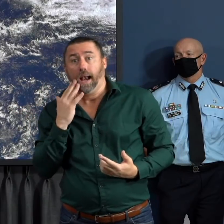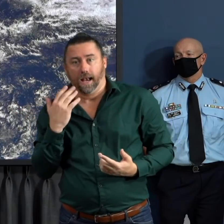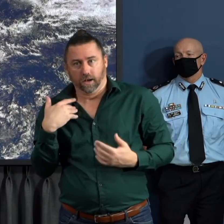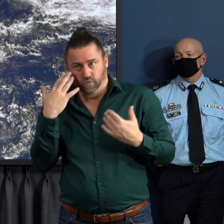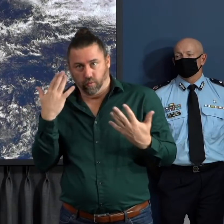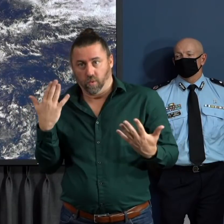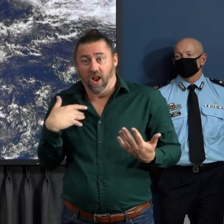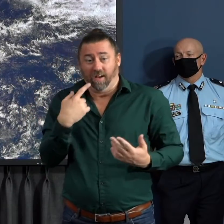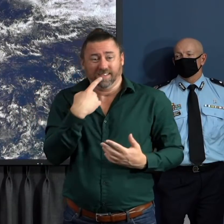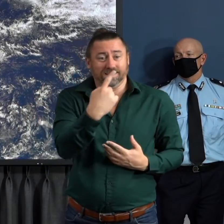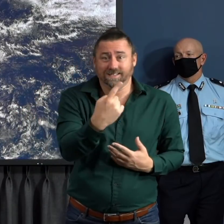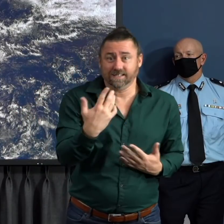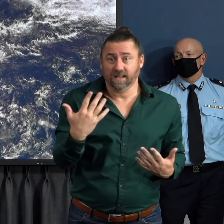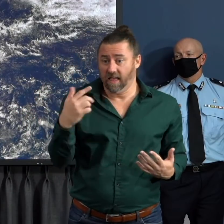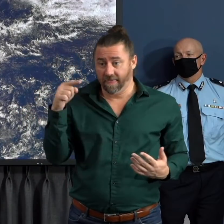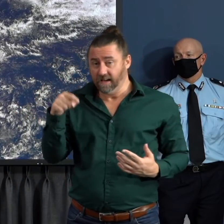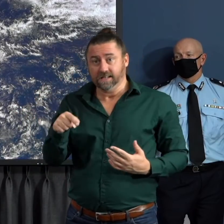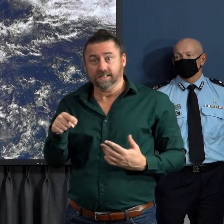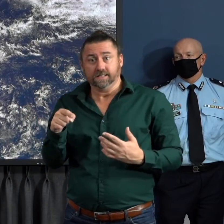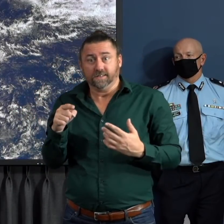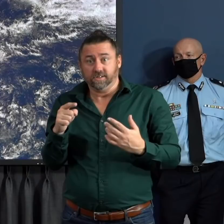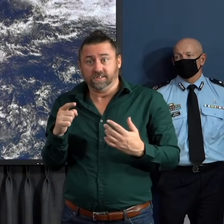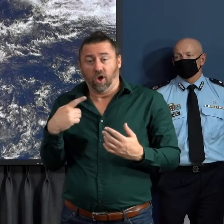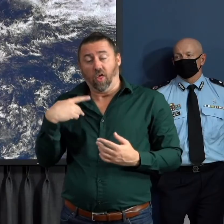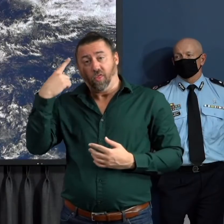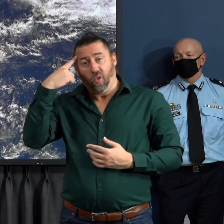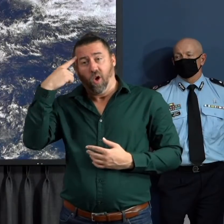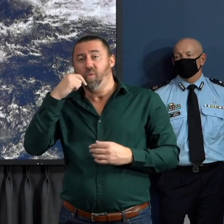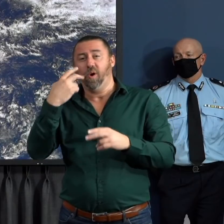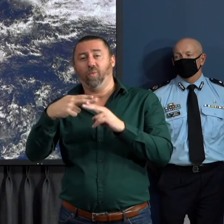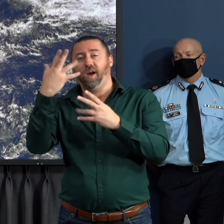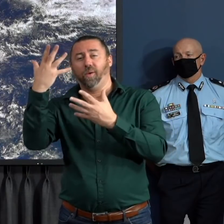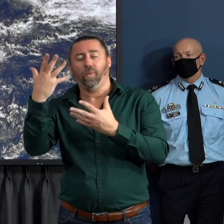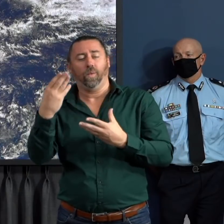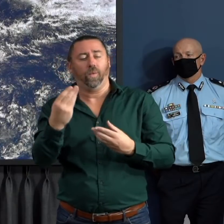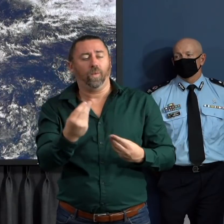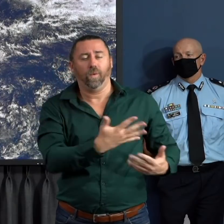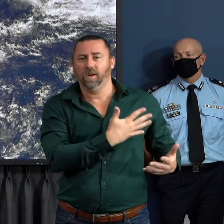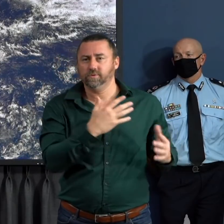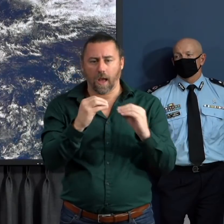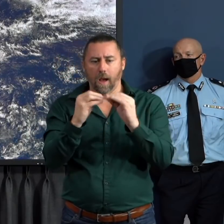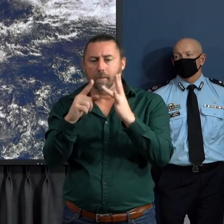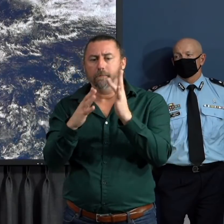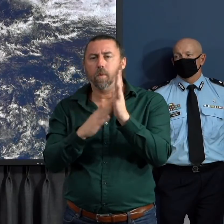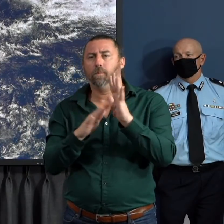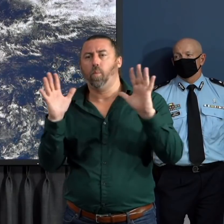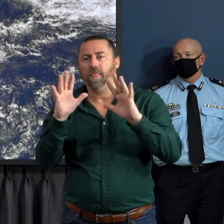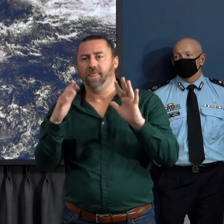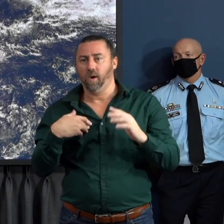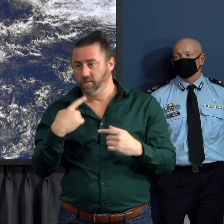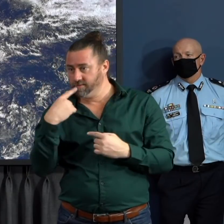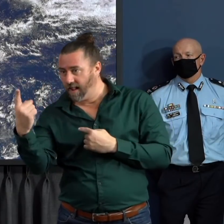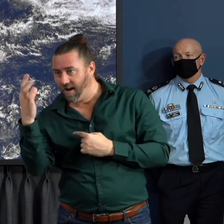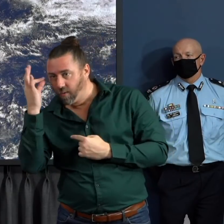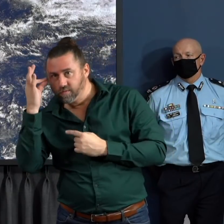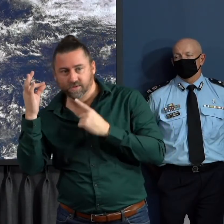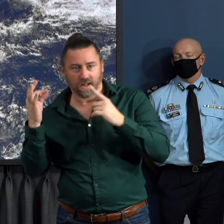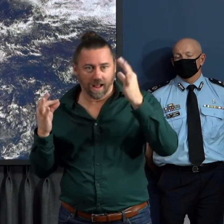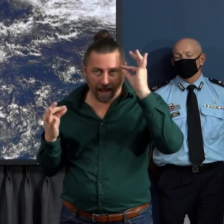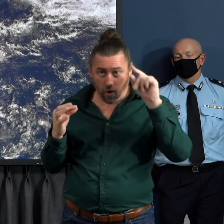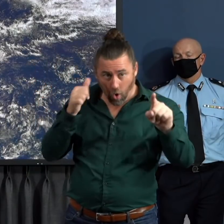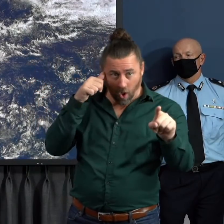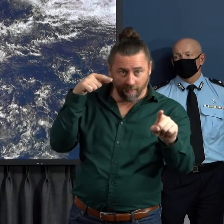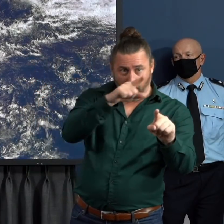like I keep saying, this has been a very evolving situation. And the Bureau of Meteorology has been briefing councils and various